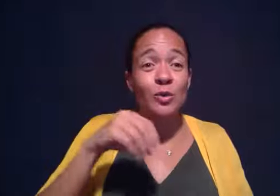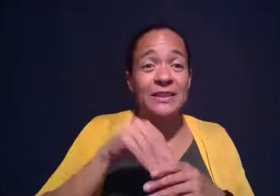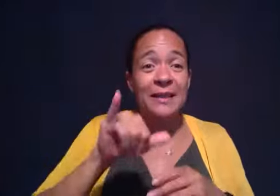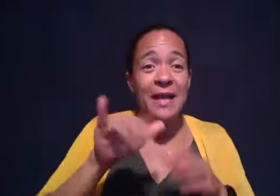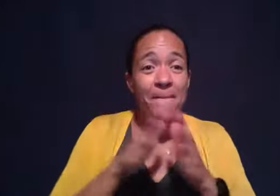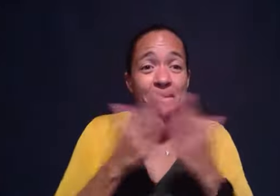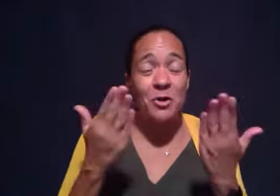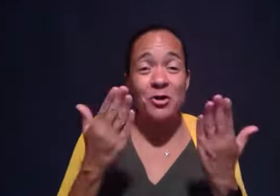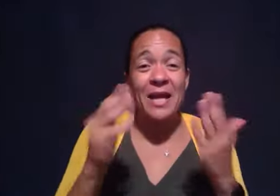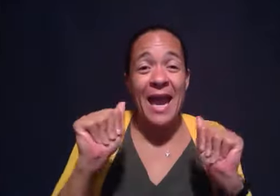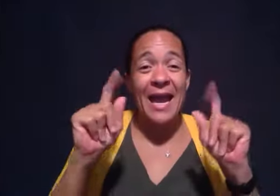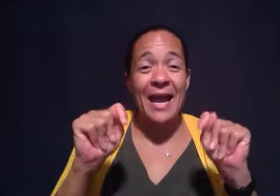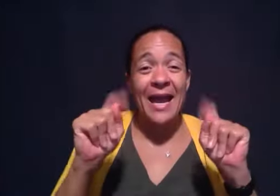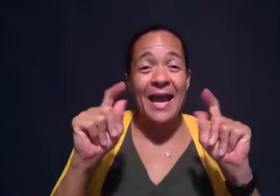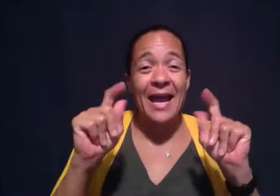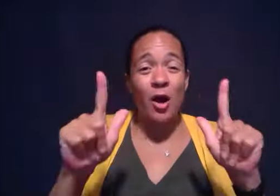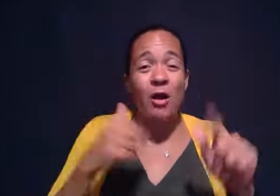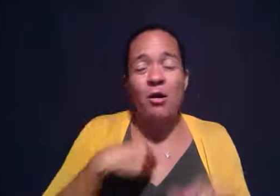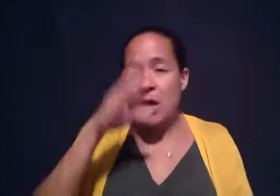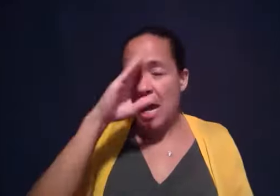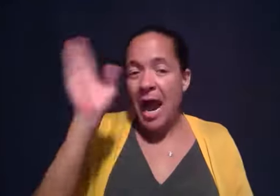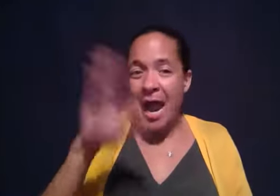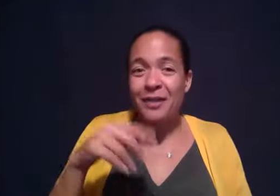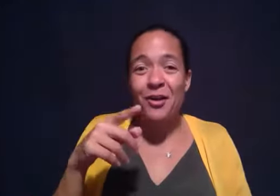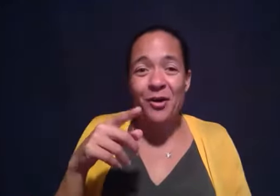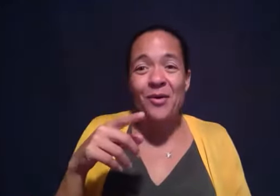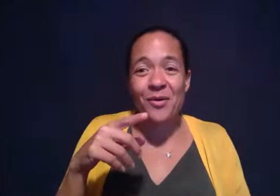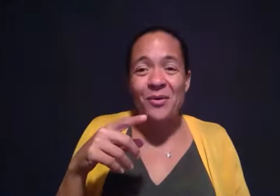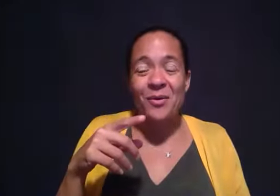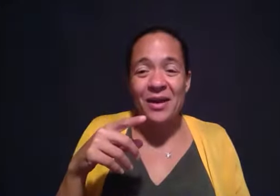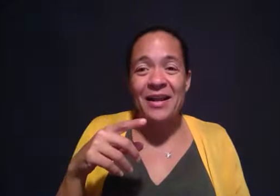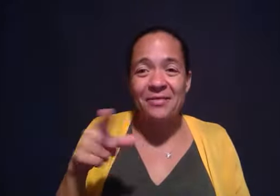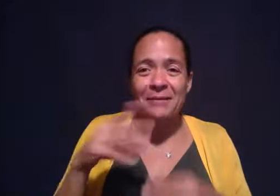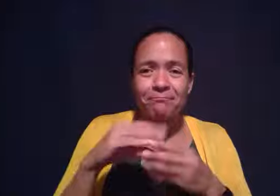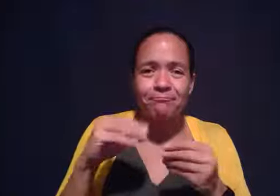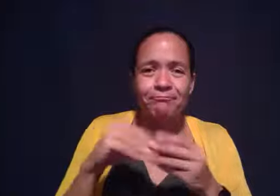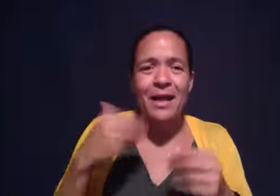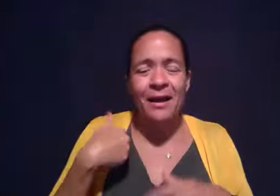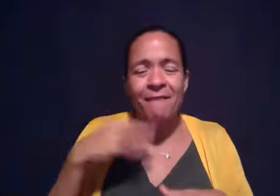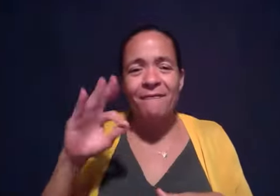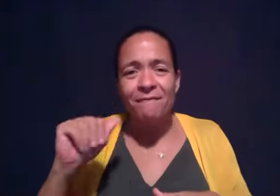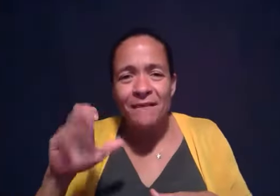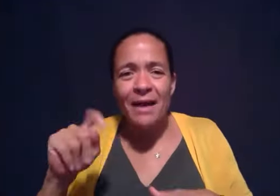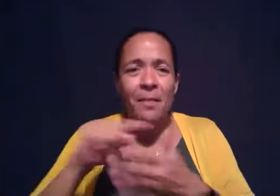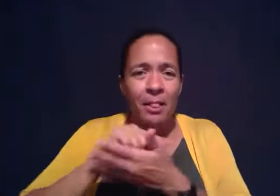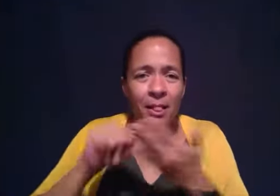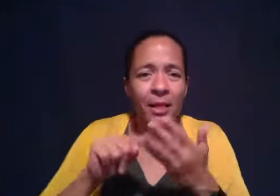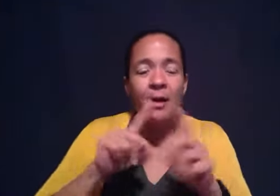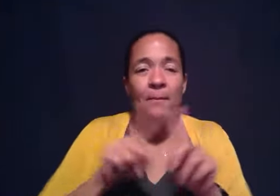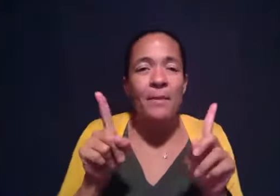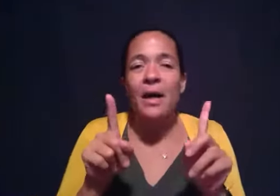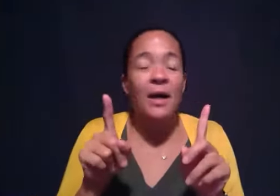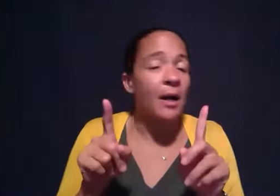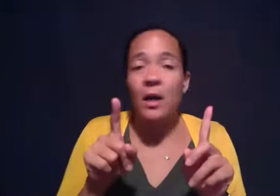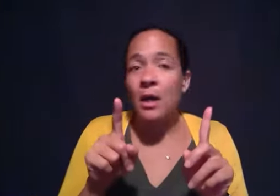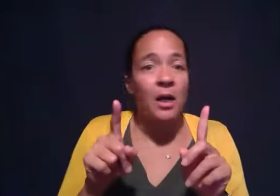they're saying there's a great fact and, you know, whatever. But to me, it seemed like there was a lot of focus on